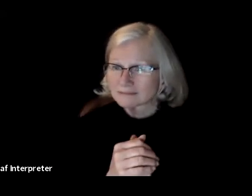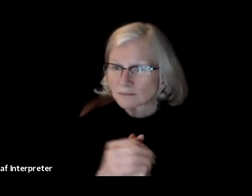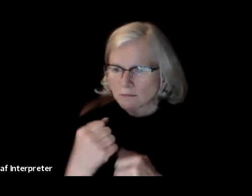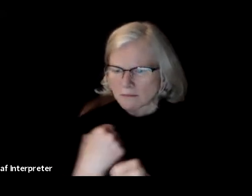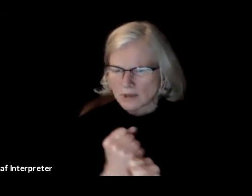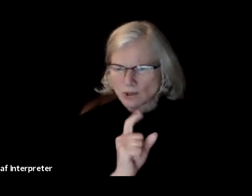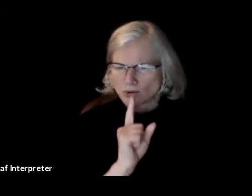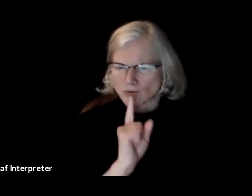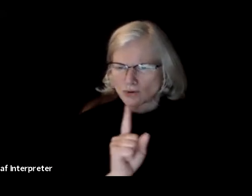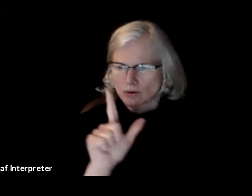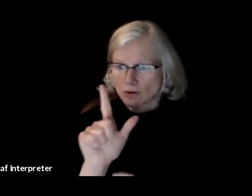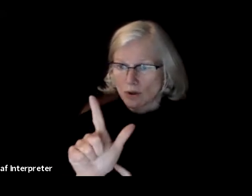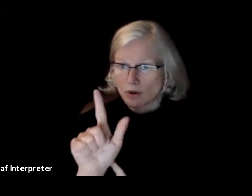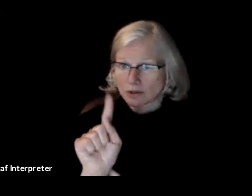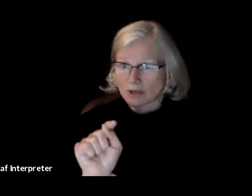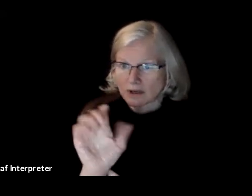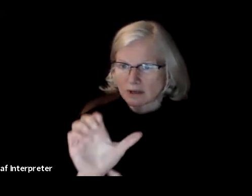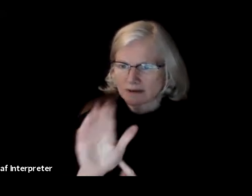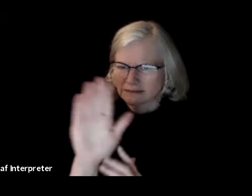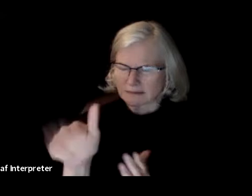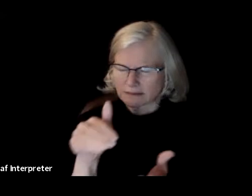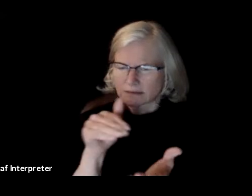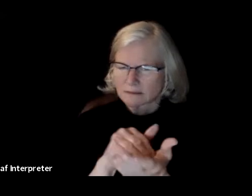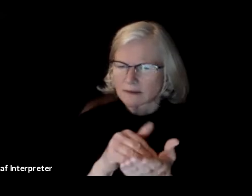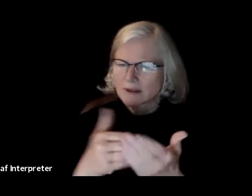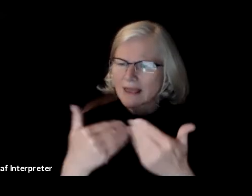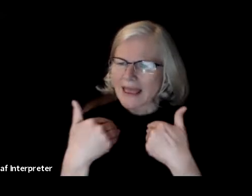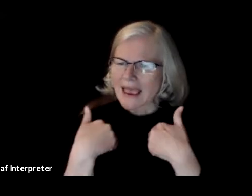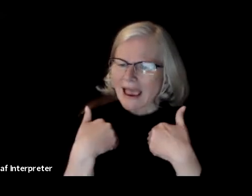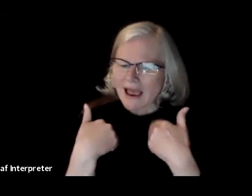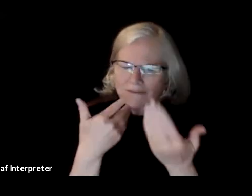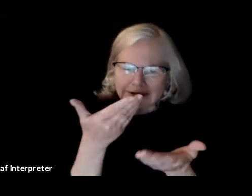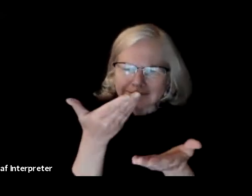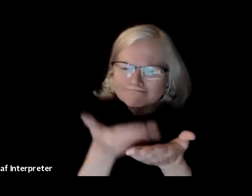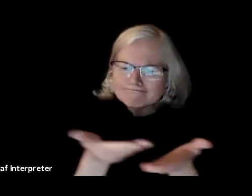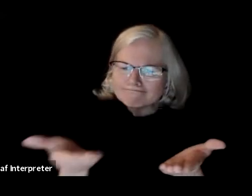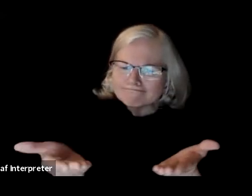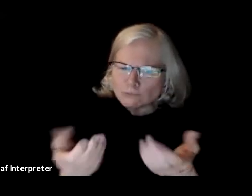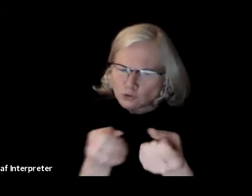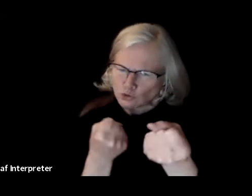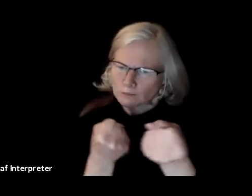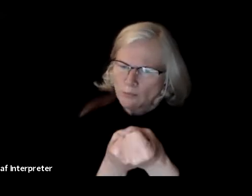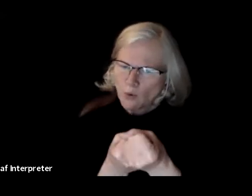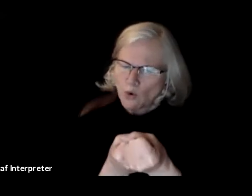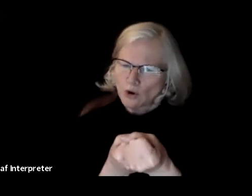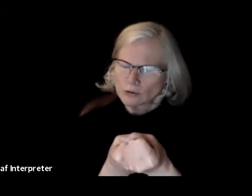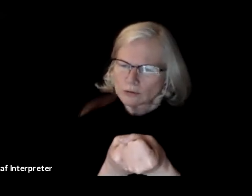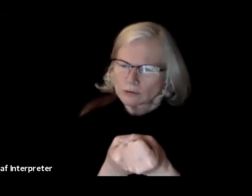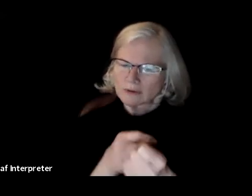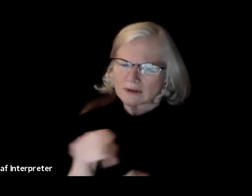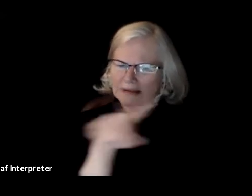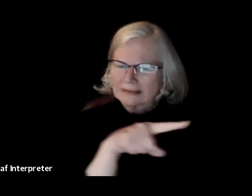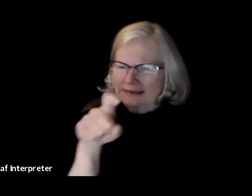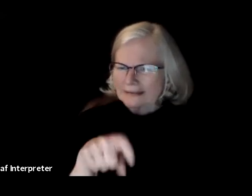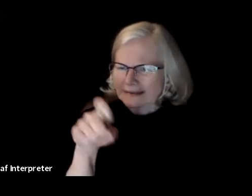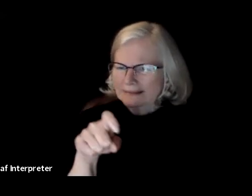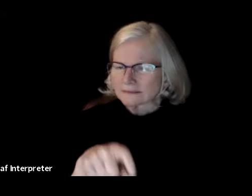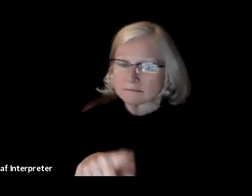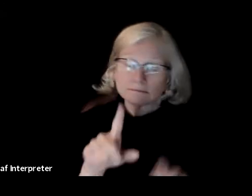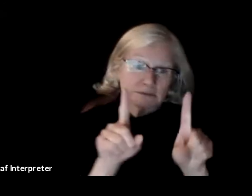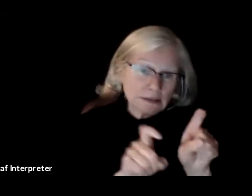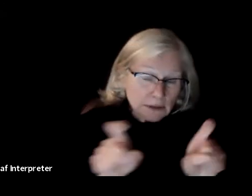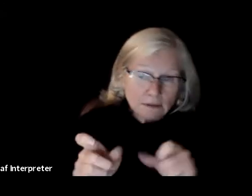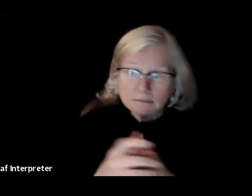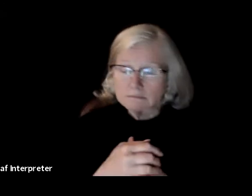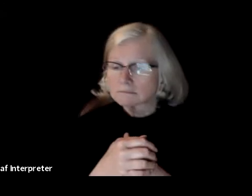and the support that they need to prevent COVID-19 infections, whether that's access to testing, personal protective